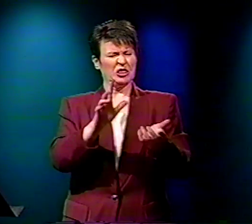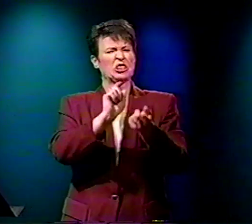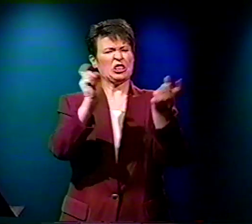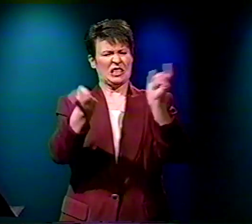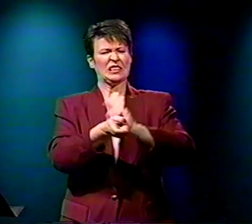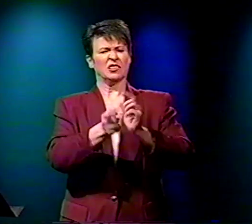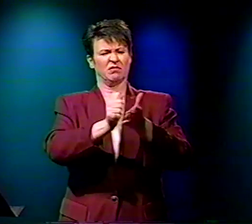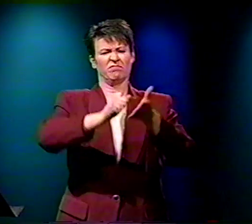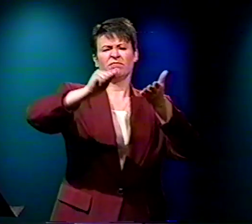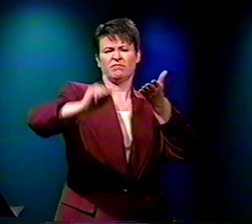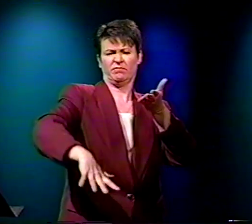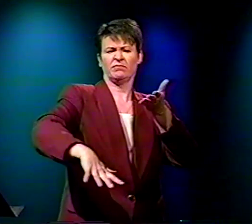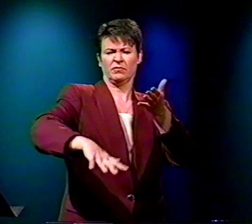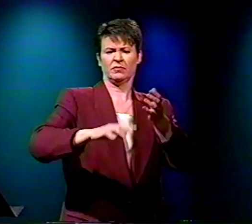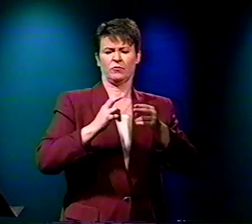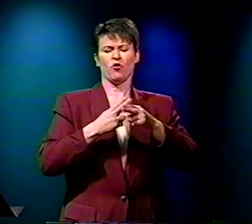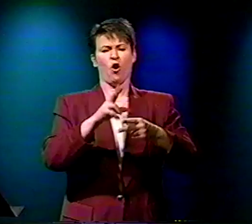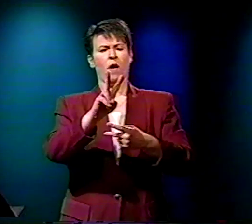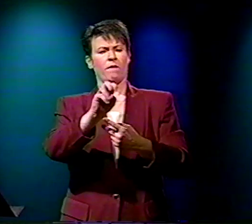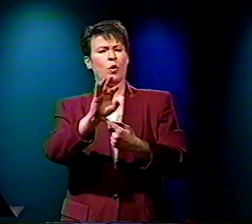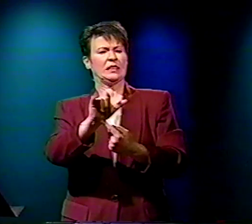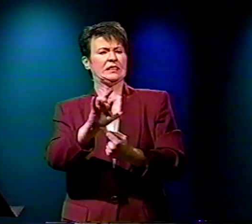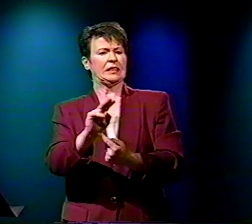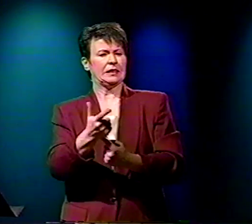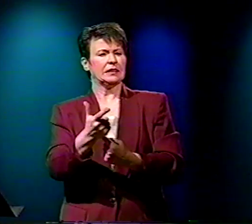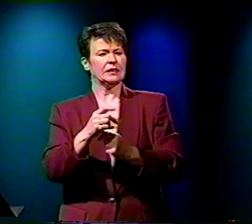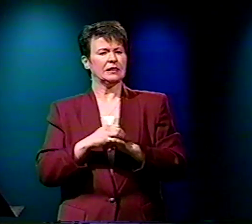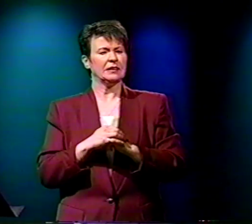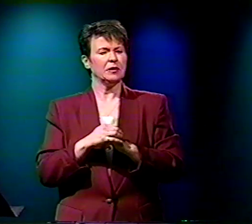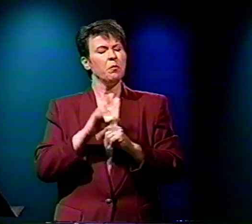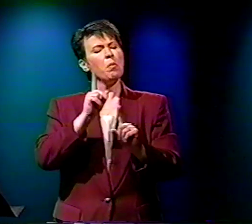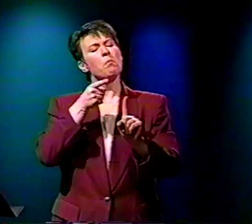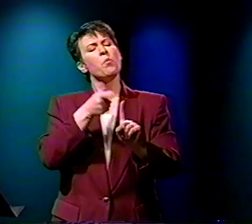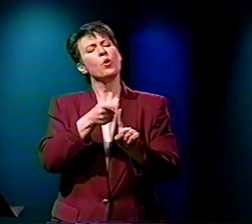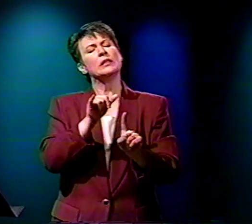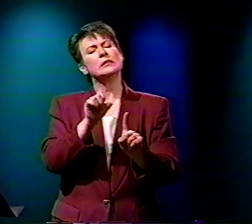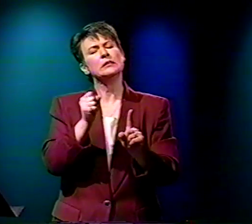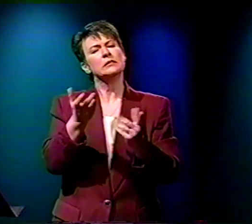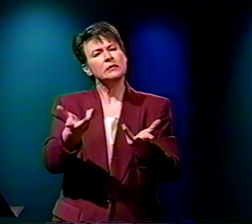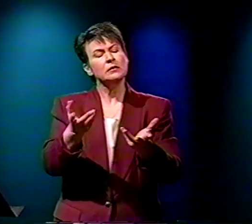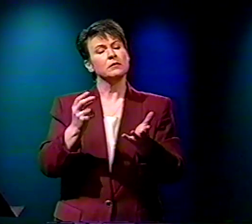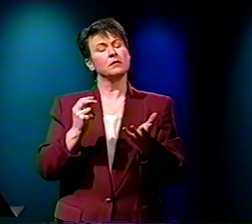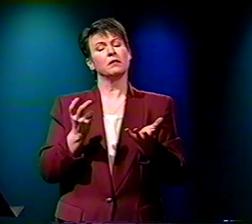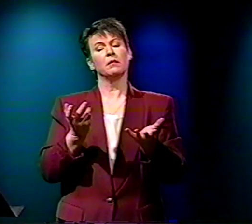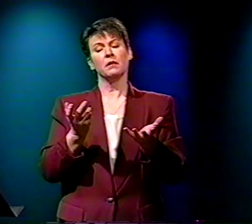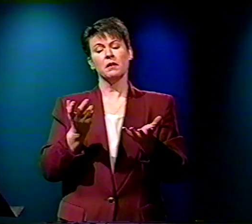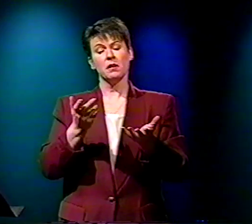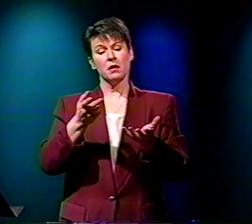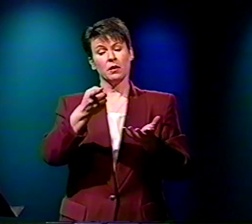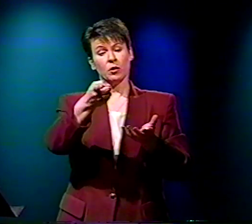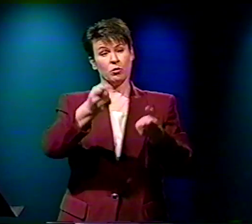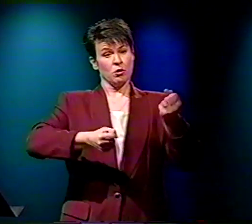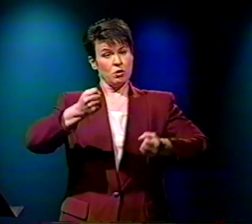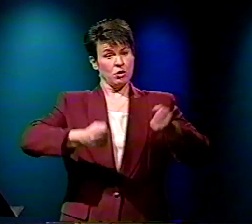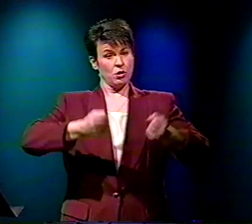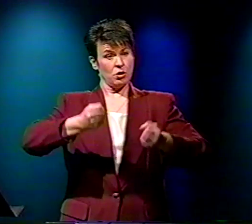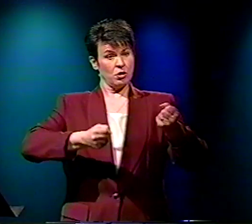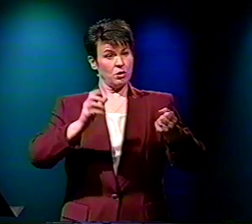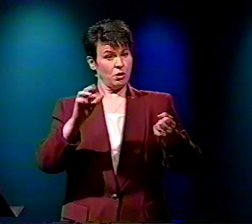You know, when we take that word reverse, you know, we've certainly gotten rid of that word. We don't say reversing anymore, but the point is that, you know, even